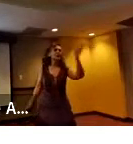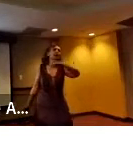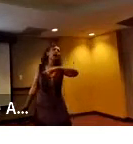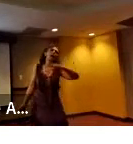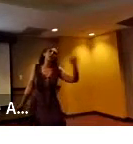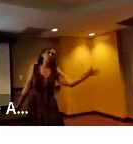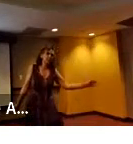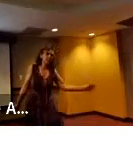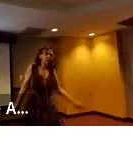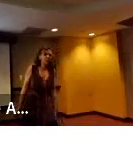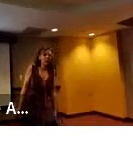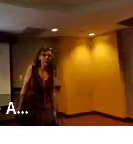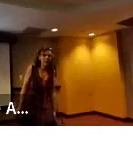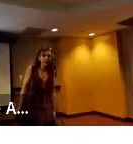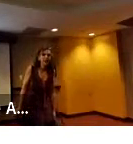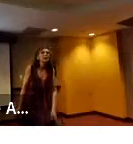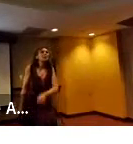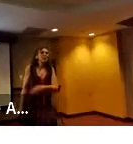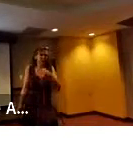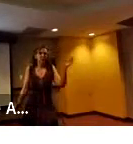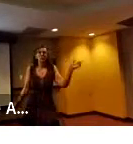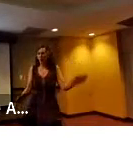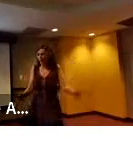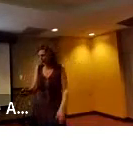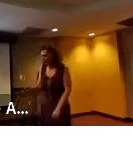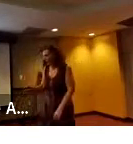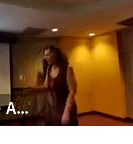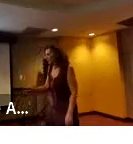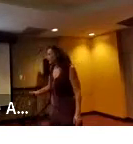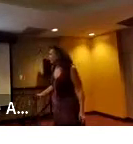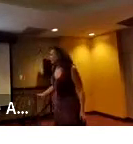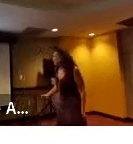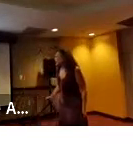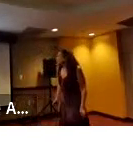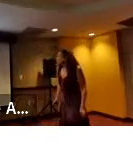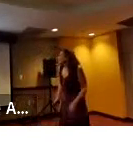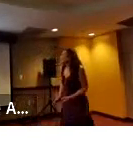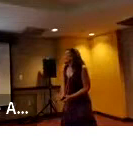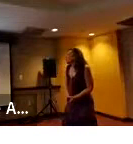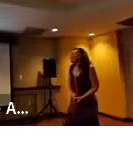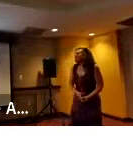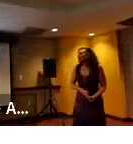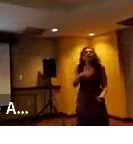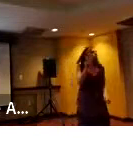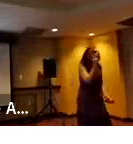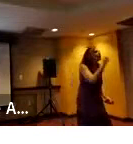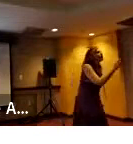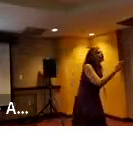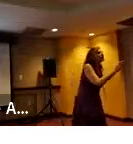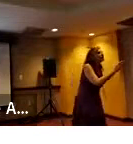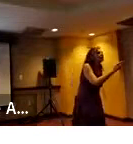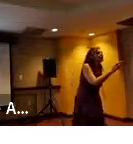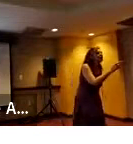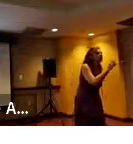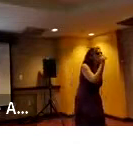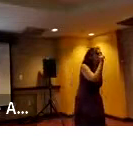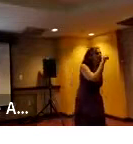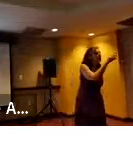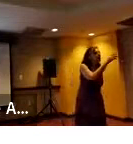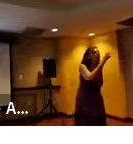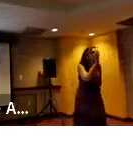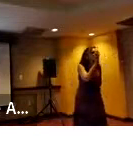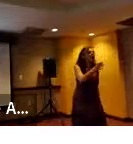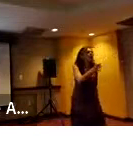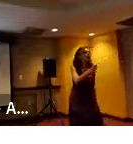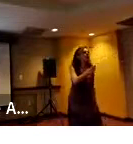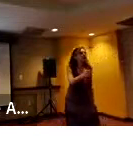That's my message, not of course to most people here, but to the world at large. So accessibility, when